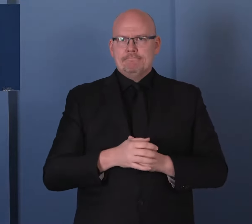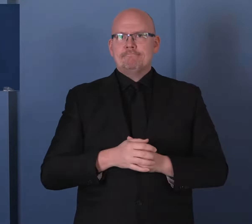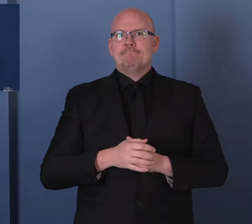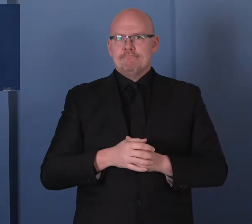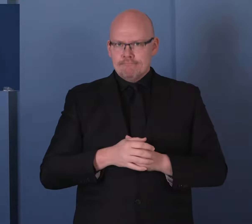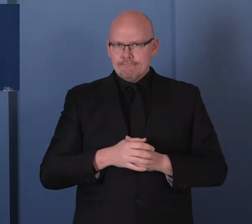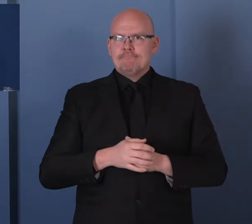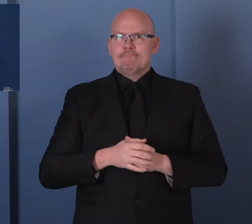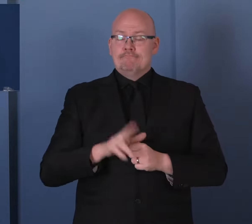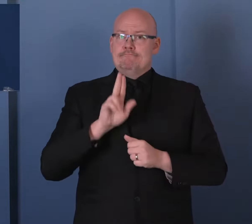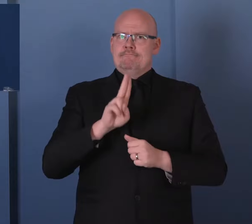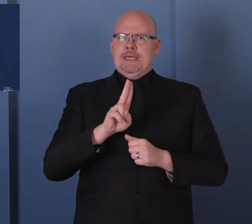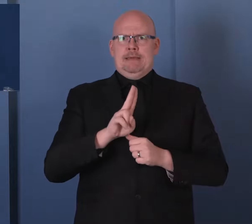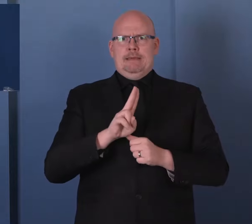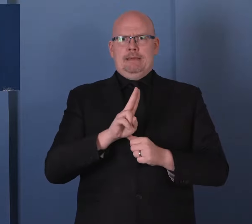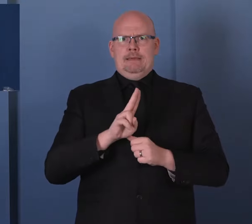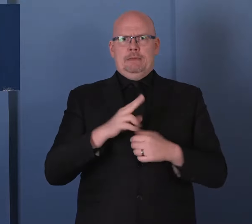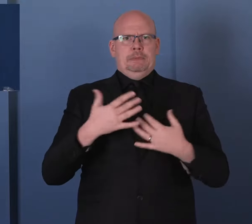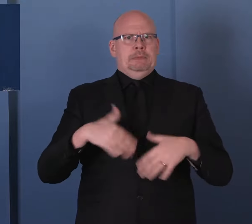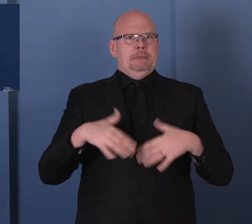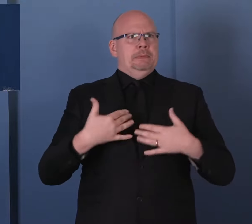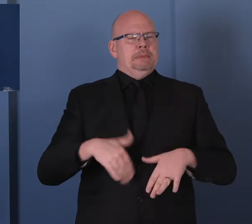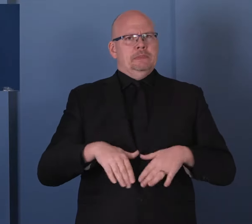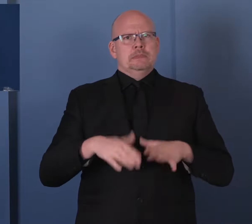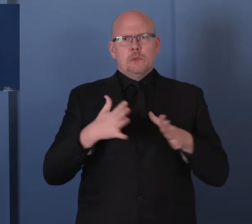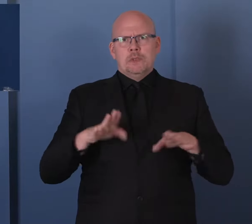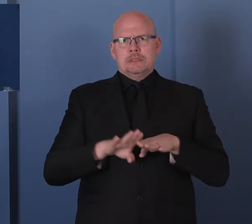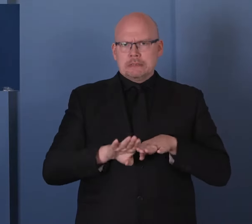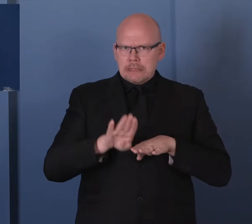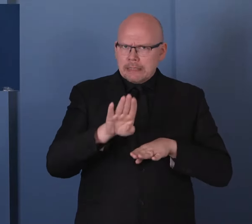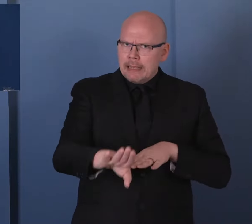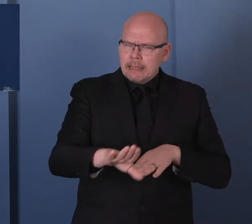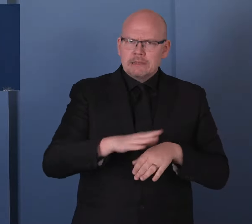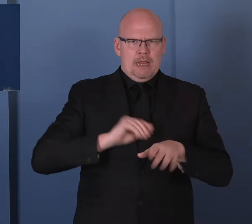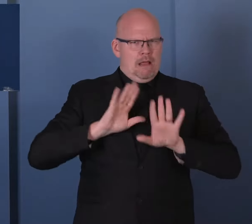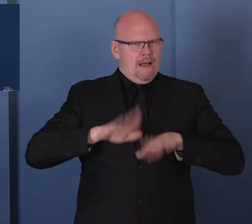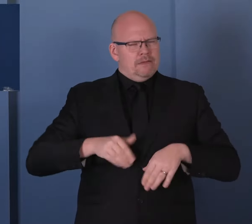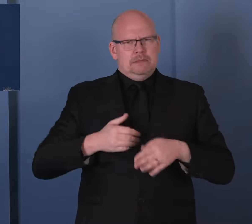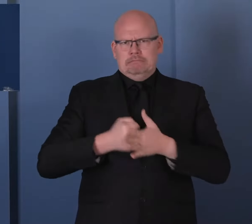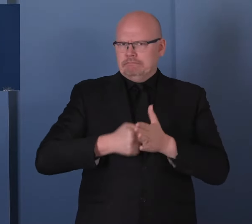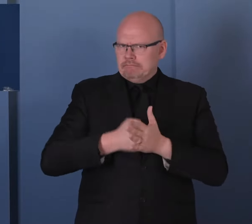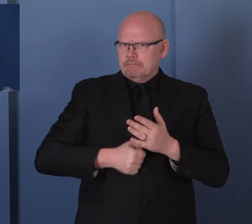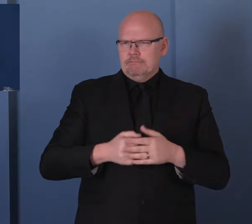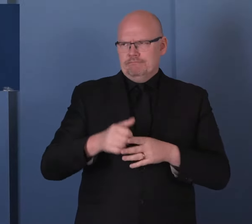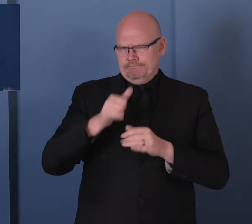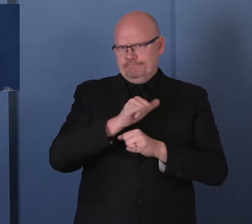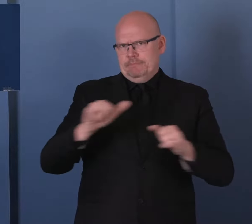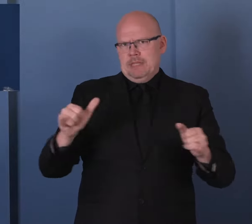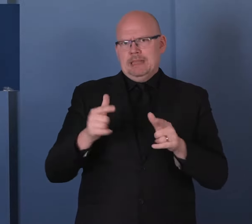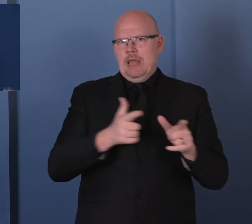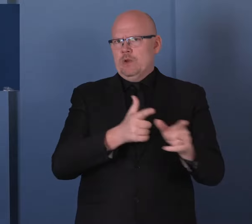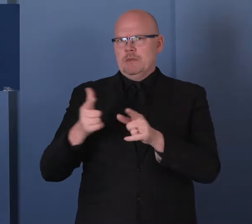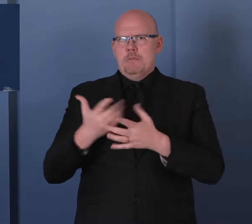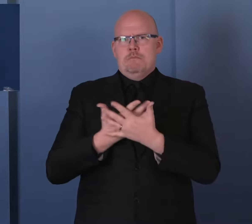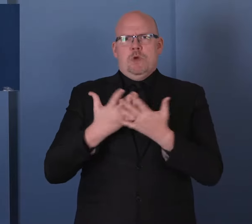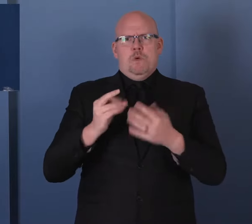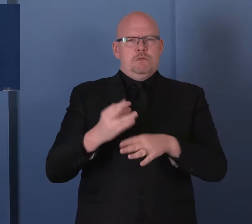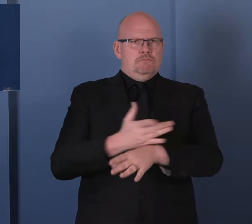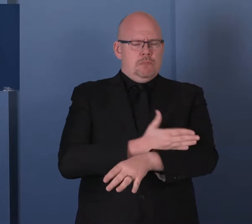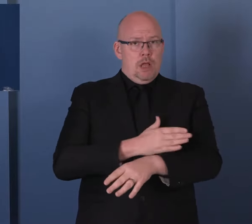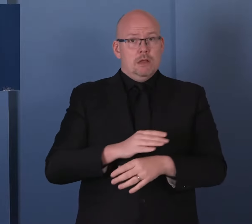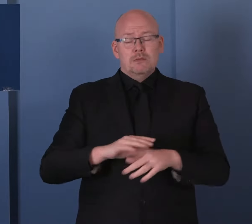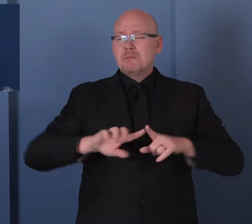a cornerstone in Sweden's long-term commitment to counter-terrorism, regardless if it aims to hurt